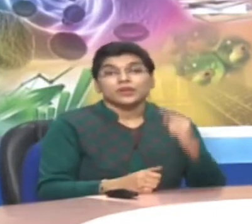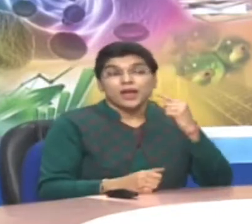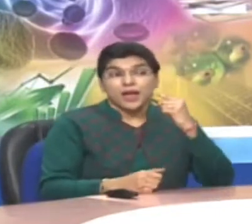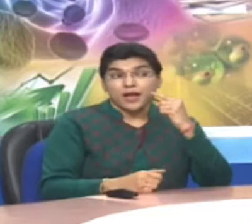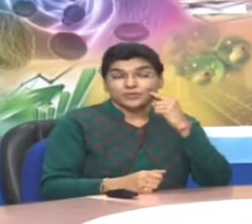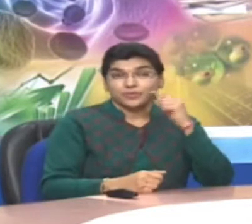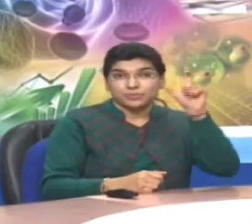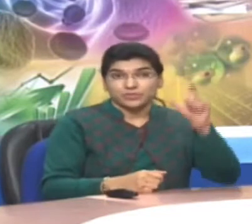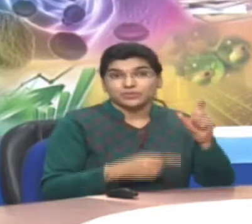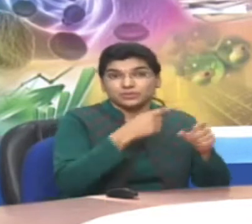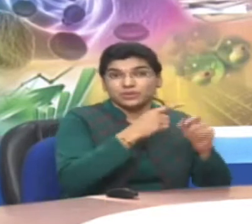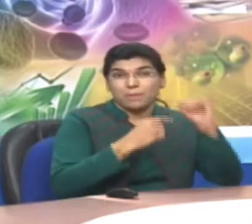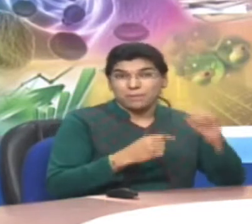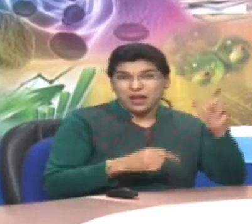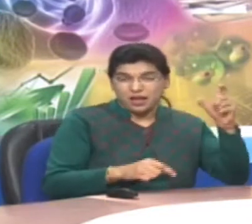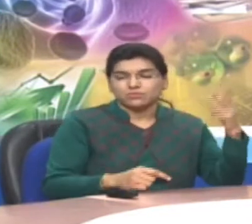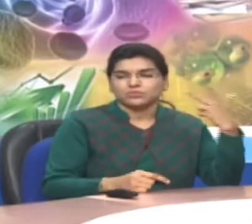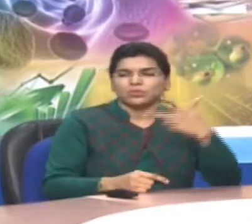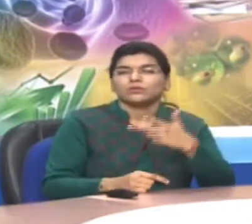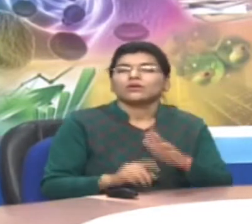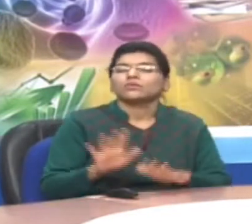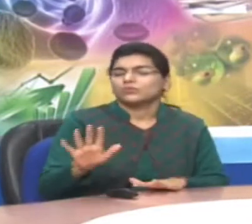Mr. Intruder says,